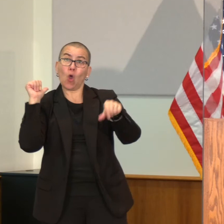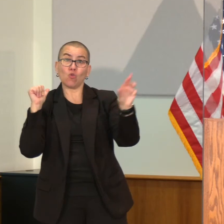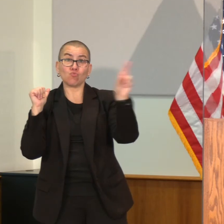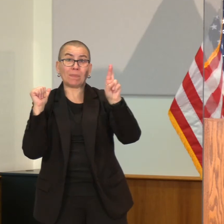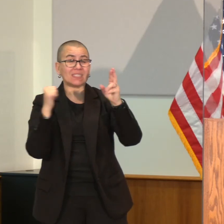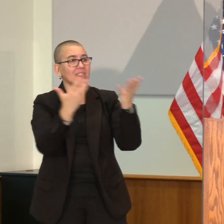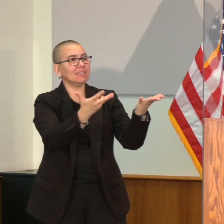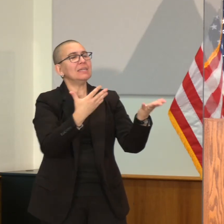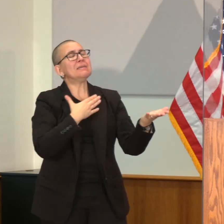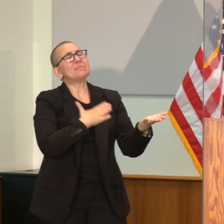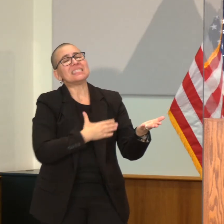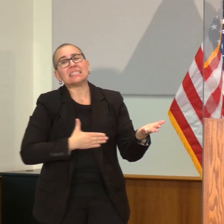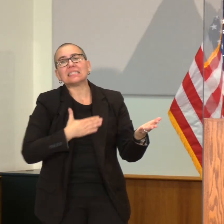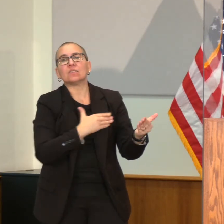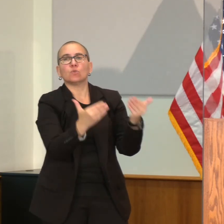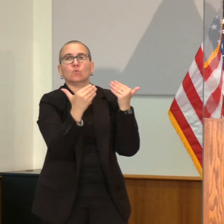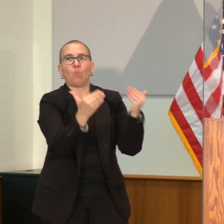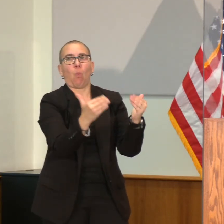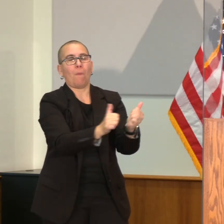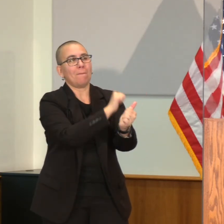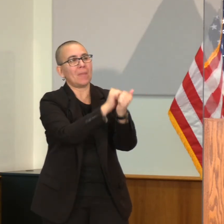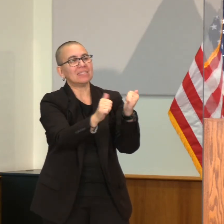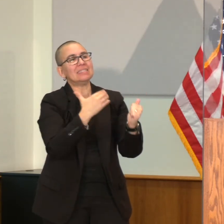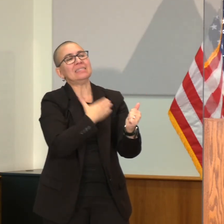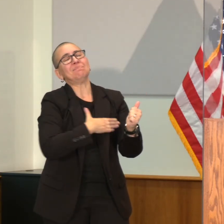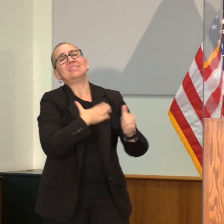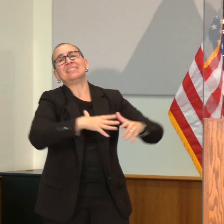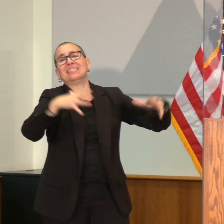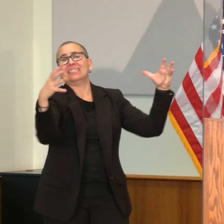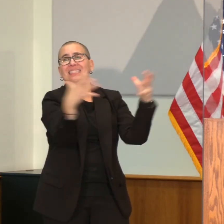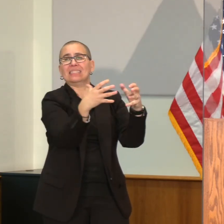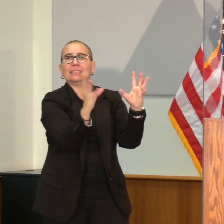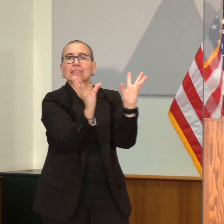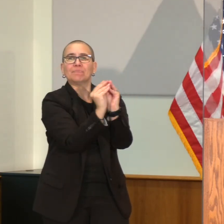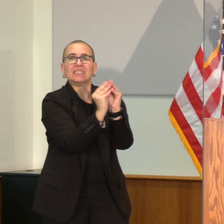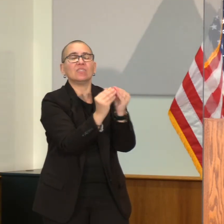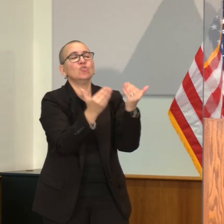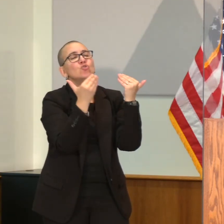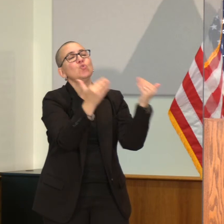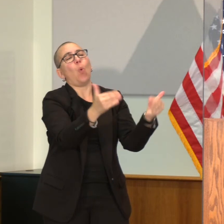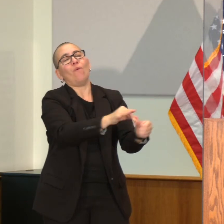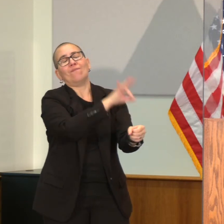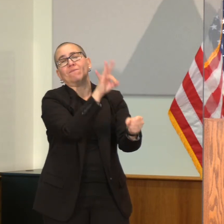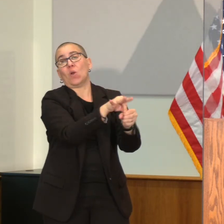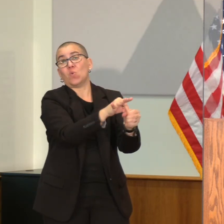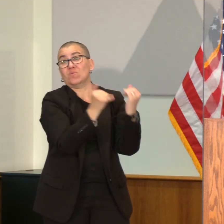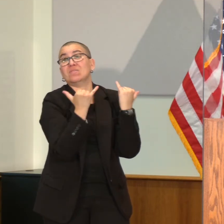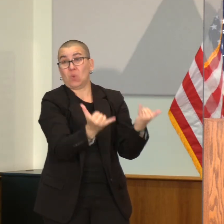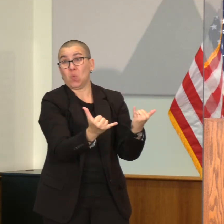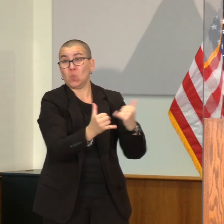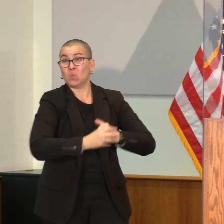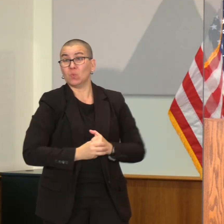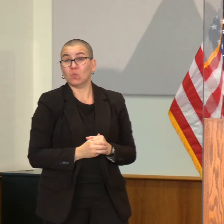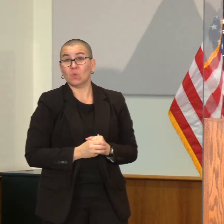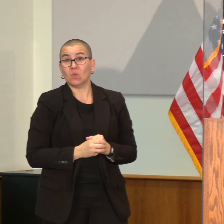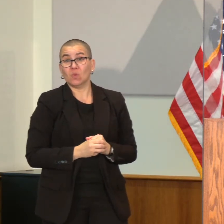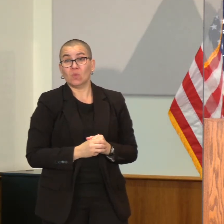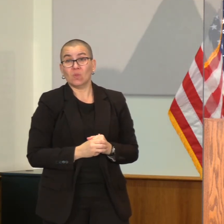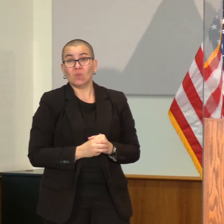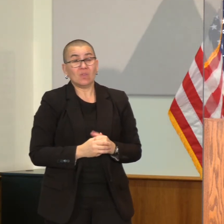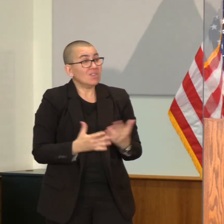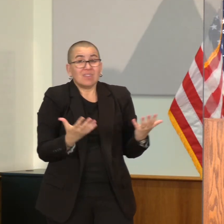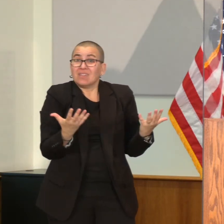in conference committee, and act now. The House offers several ways to act, from